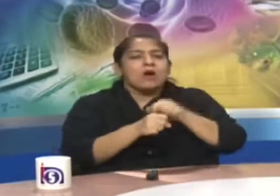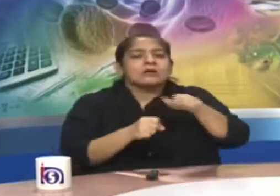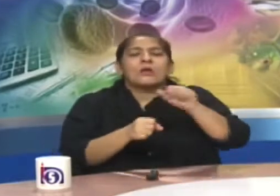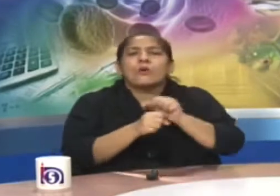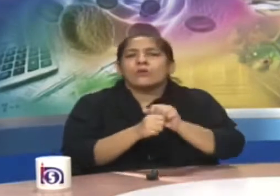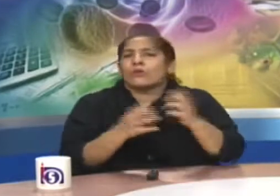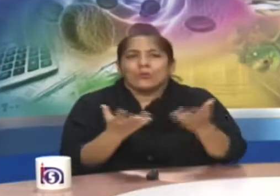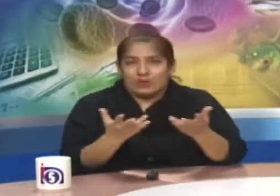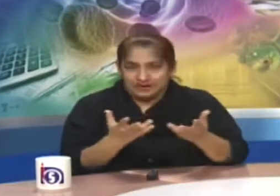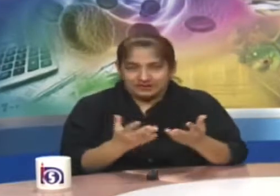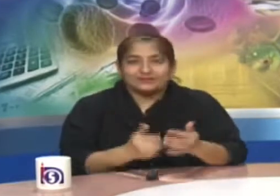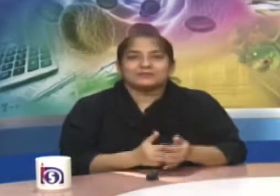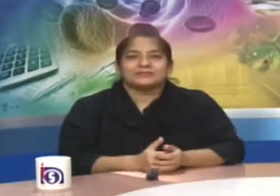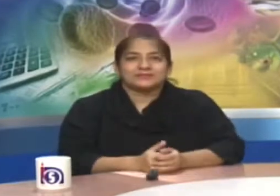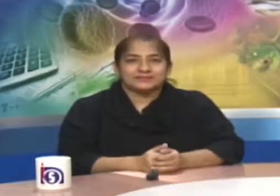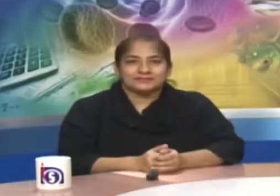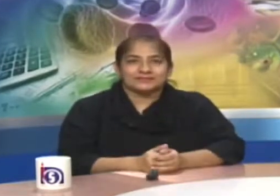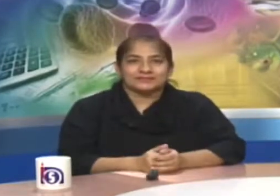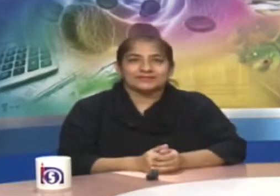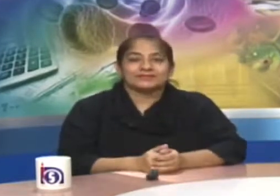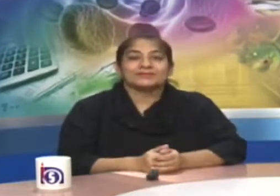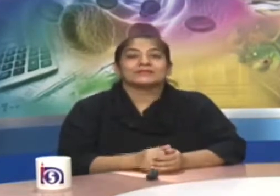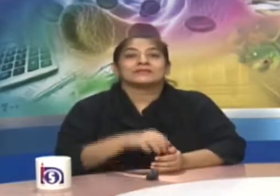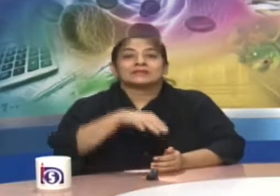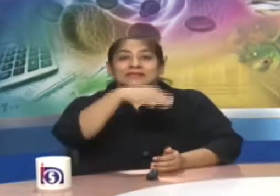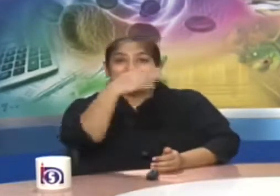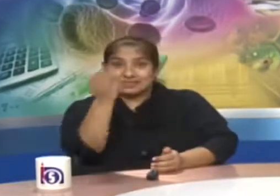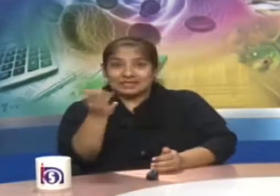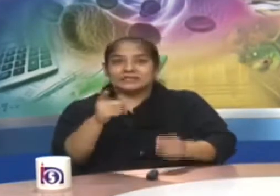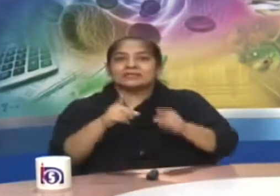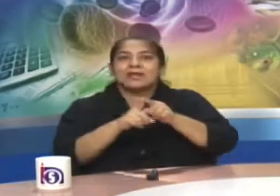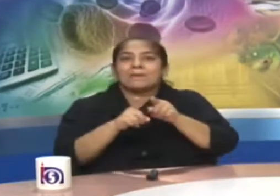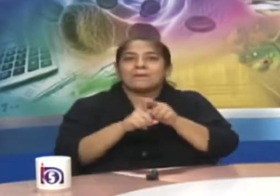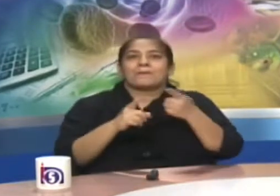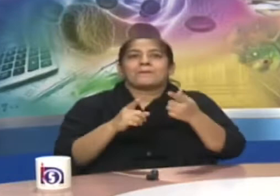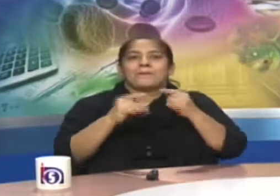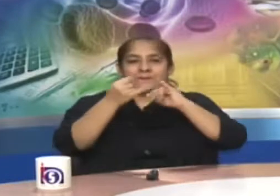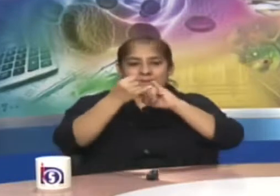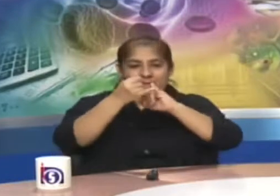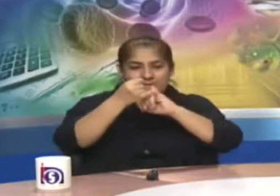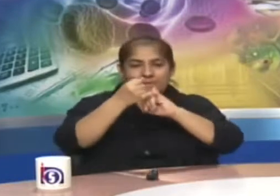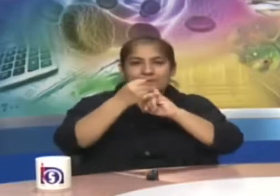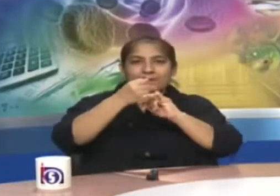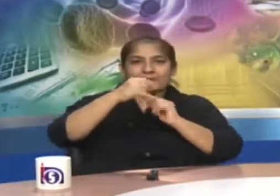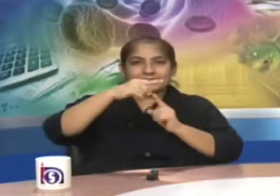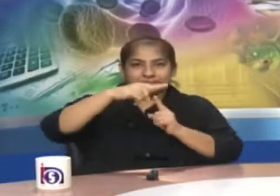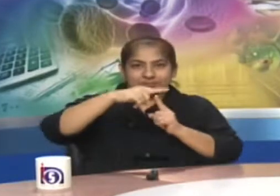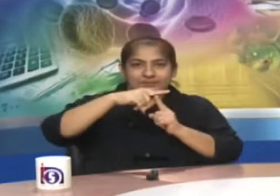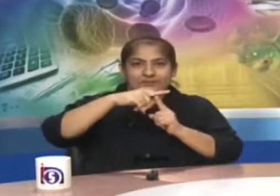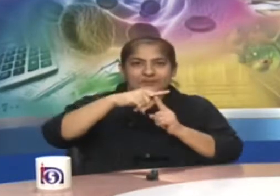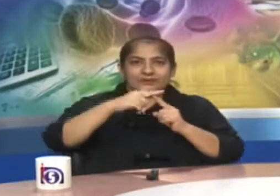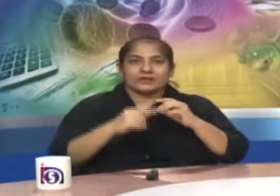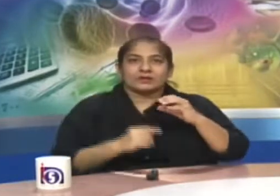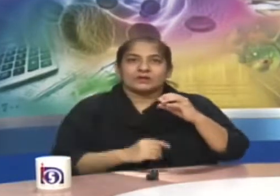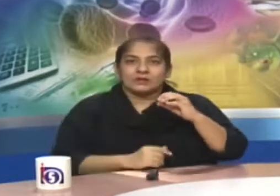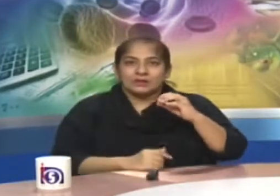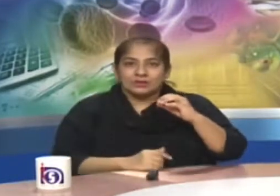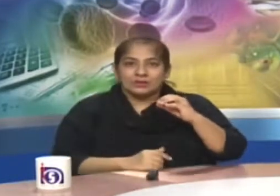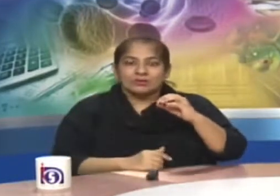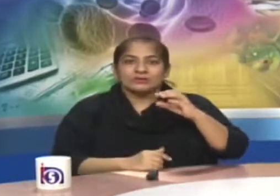Like if I am involved in any work, then I am a participant. Beside that, you can see the word